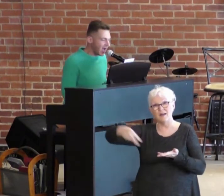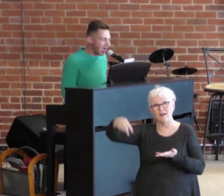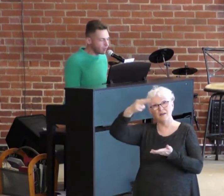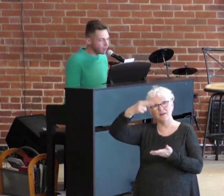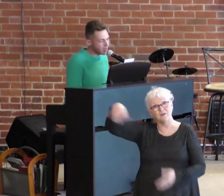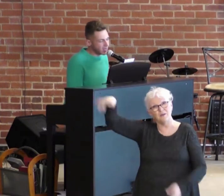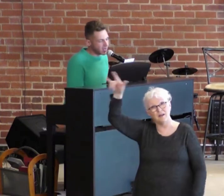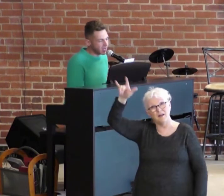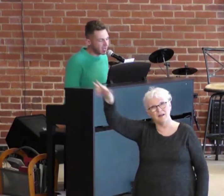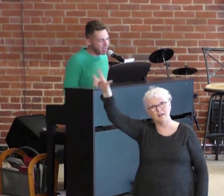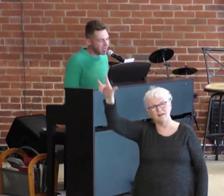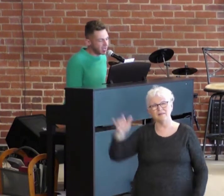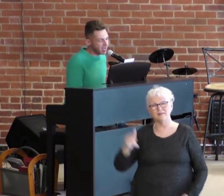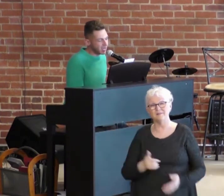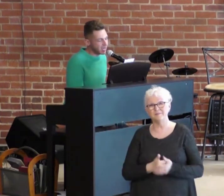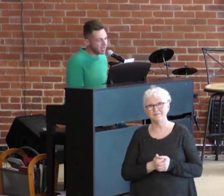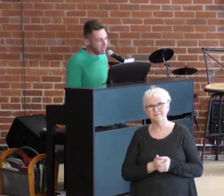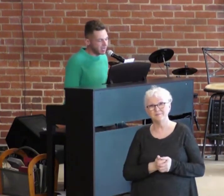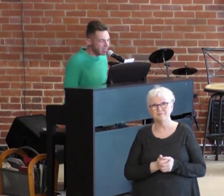I'll fly away